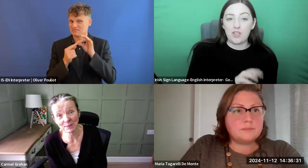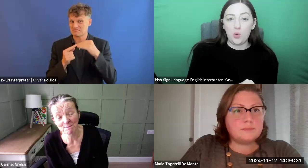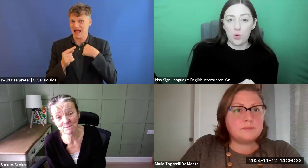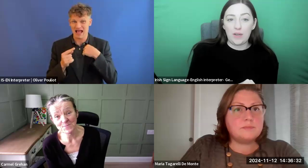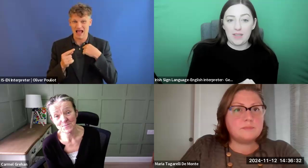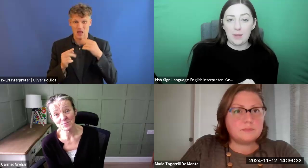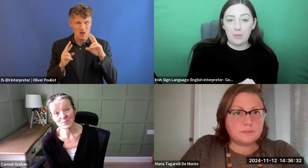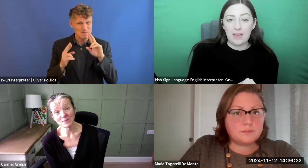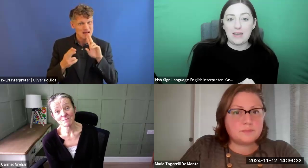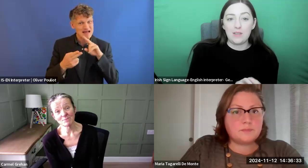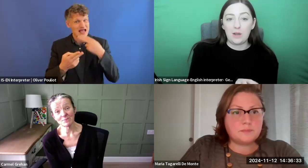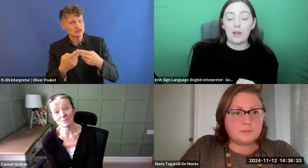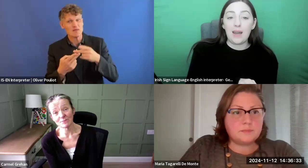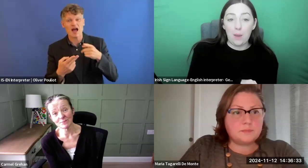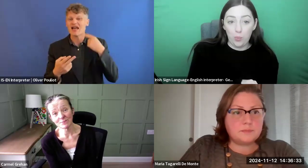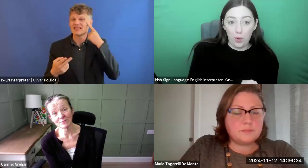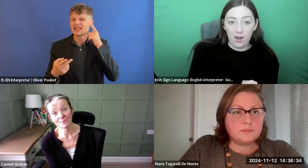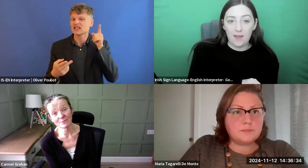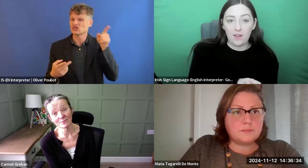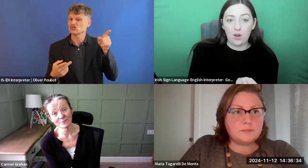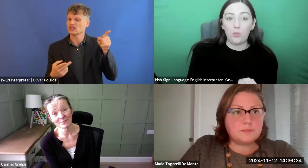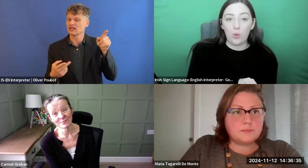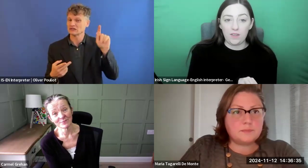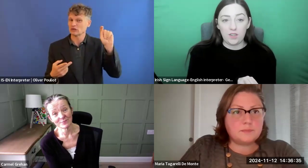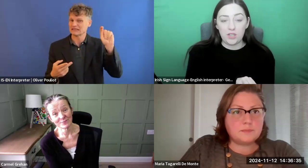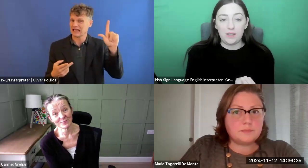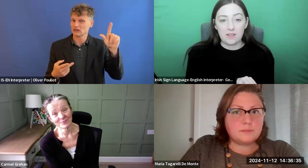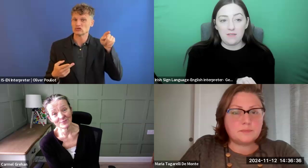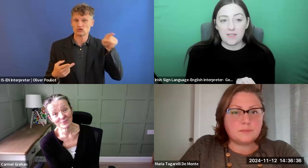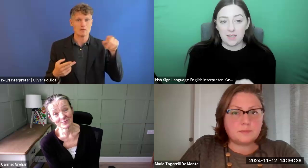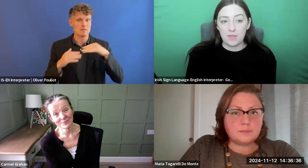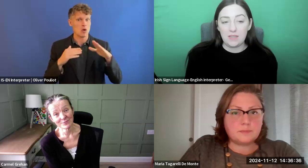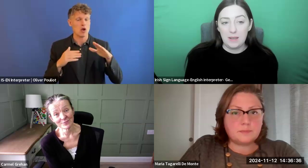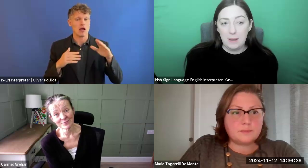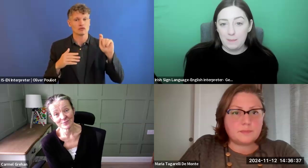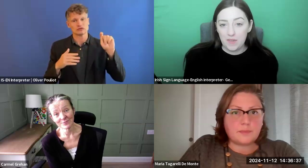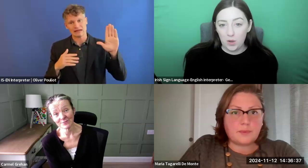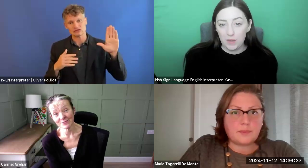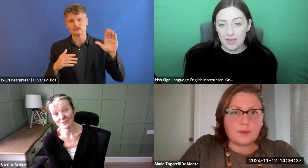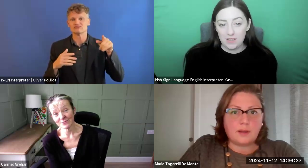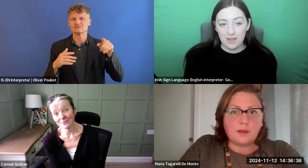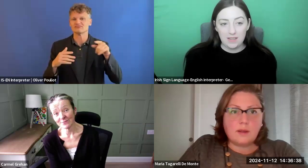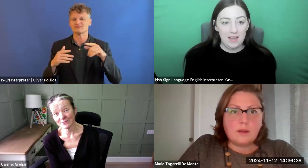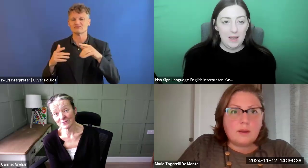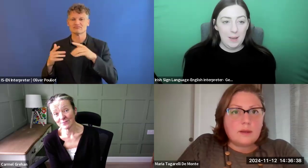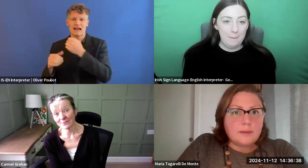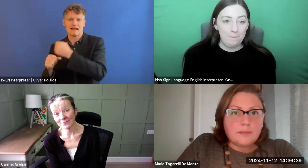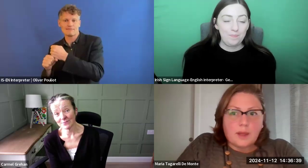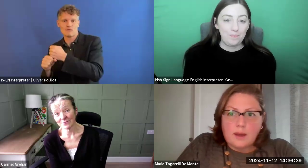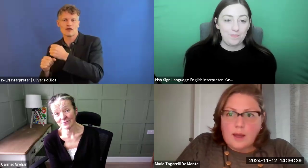same in trying to incorporate the ELP into their lab work and their own work they're doing in their self-assessments. So I hope that answers that.